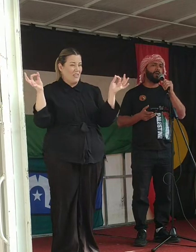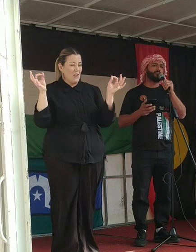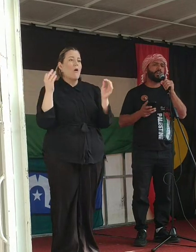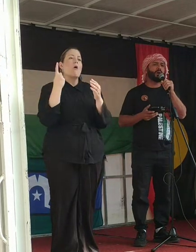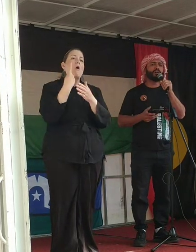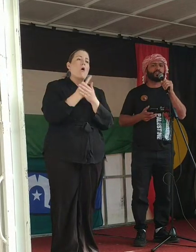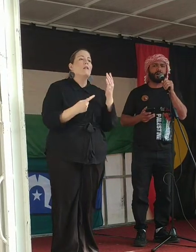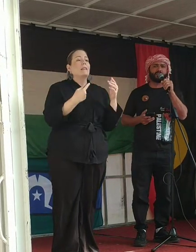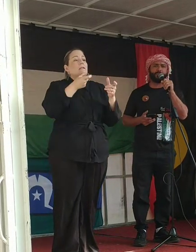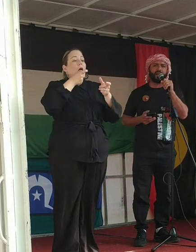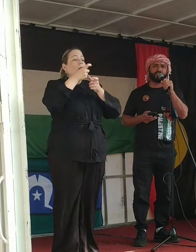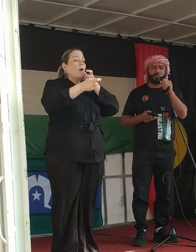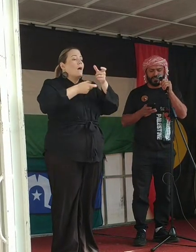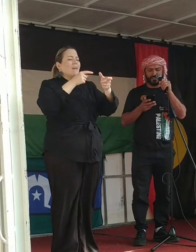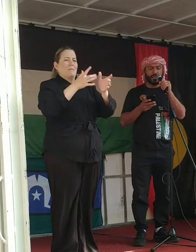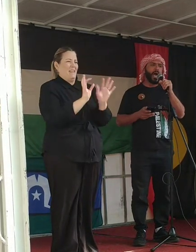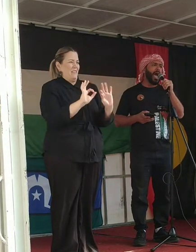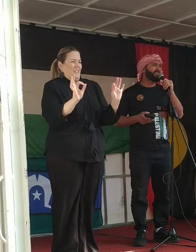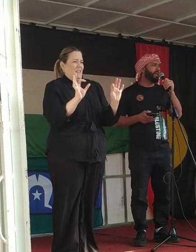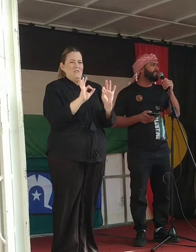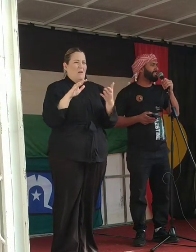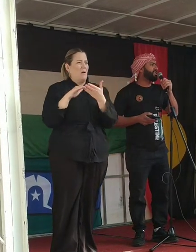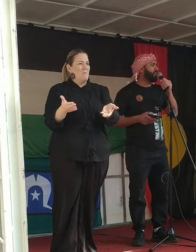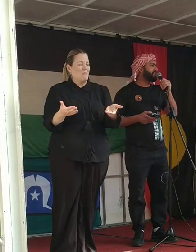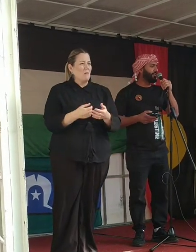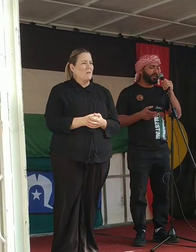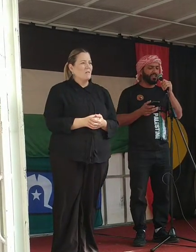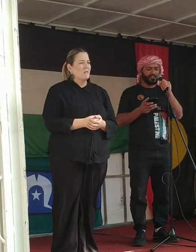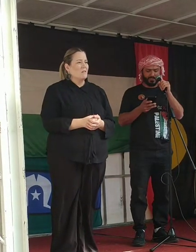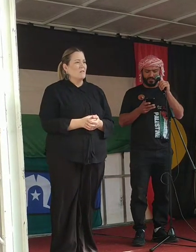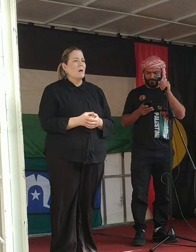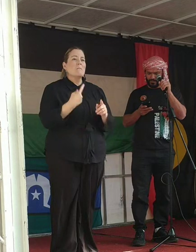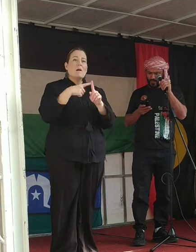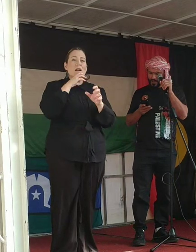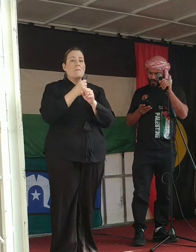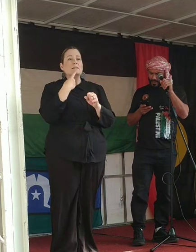from empty words of condemnations and senseless justifications.